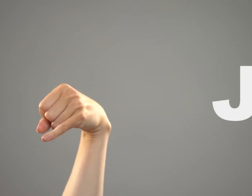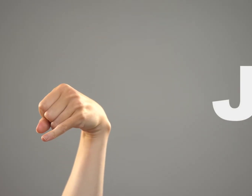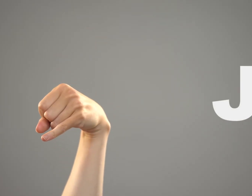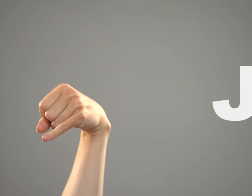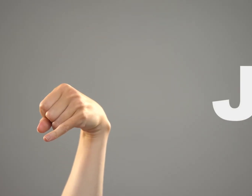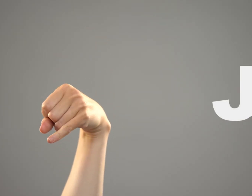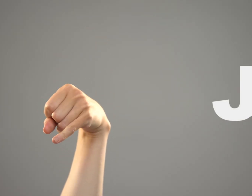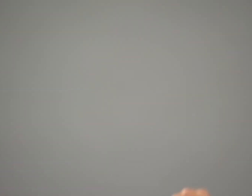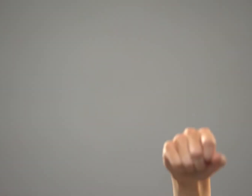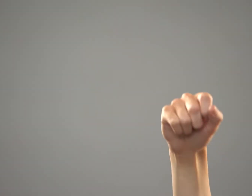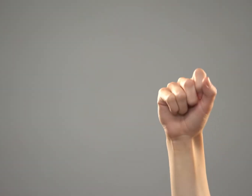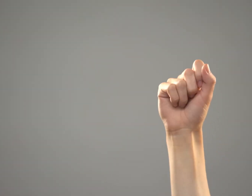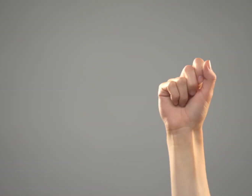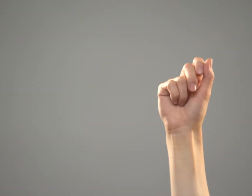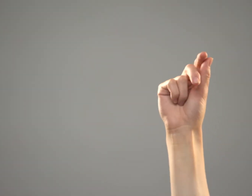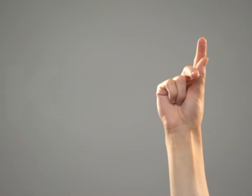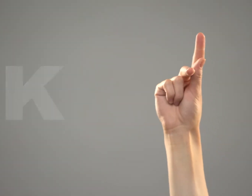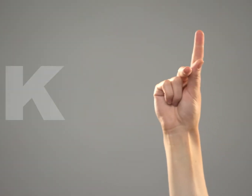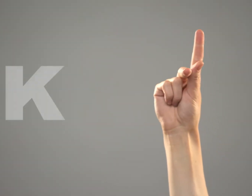J